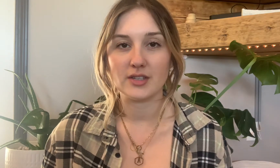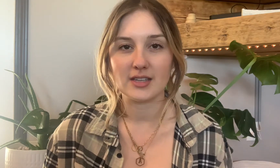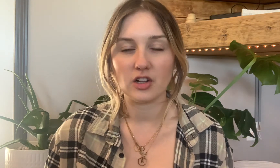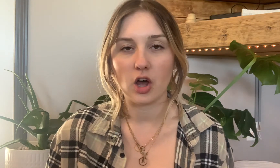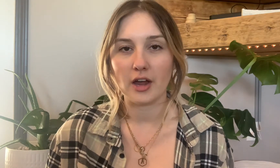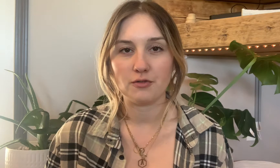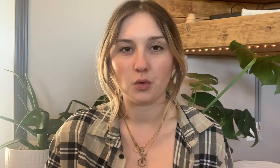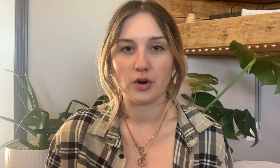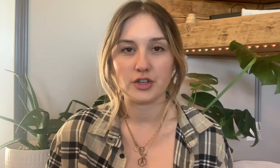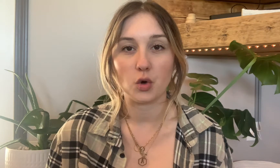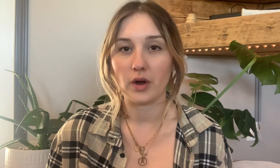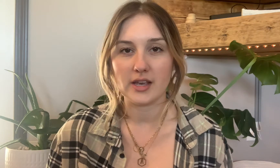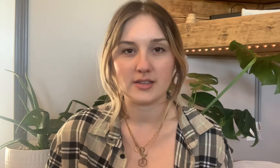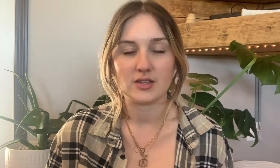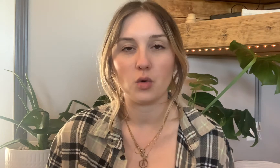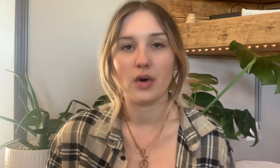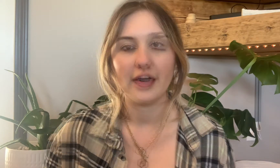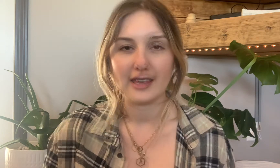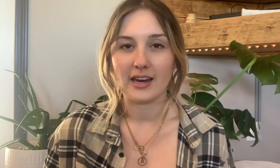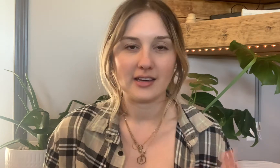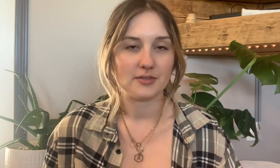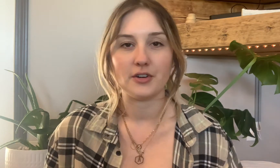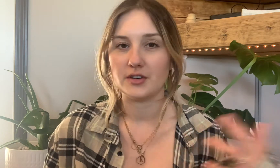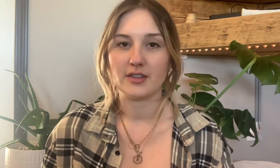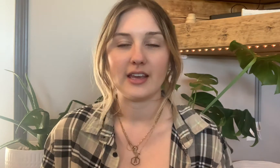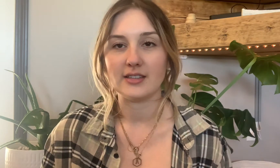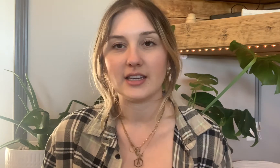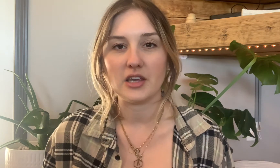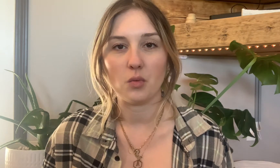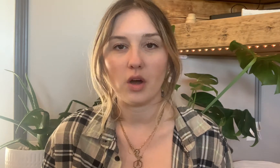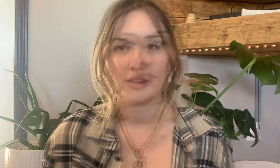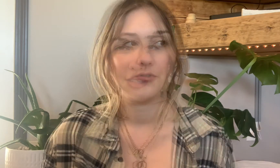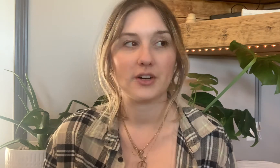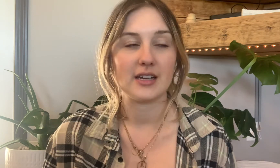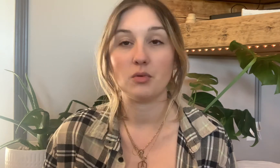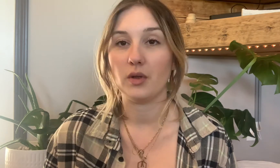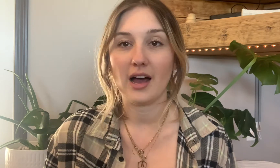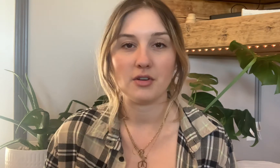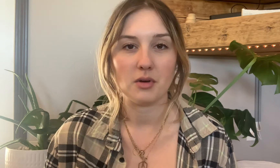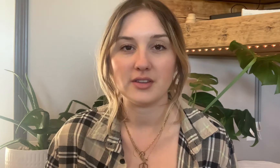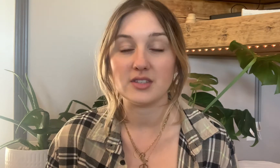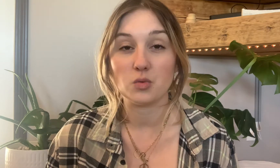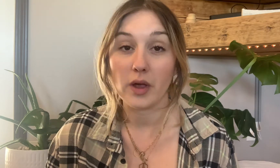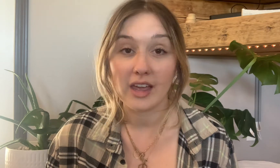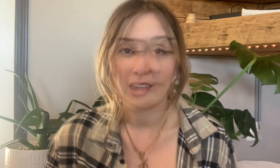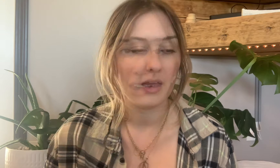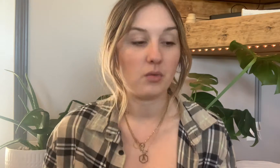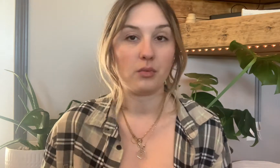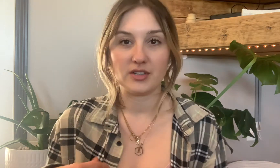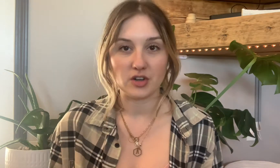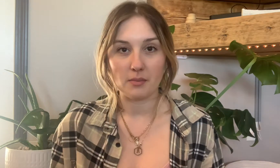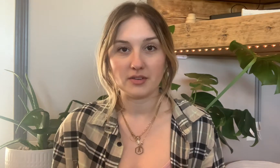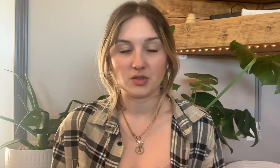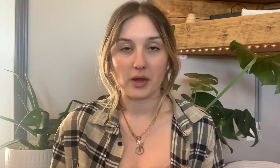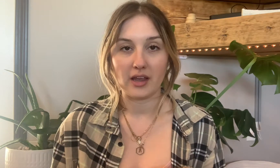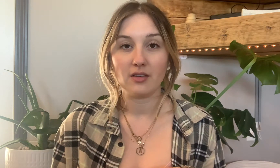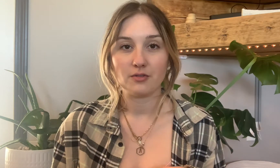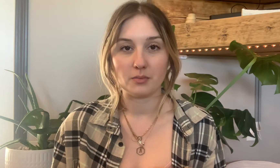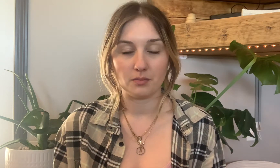it a lot for toys or getting different things that he wants. For example, we'll have him on the swing, and when we stop the swing from